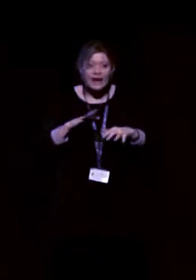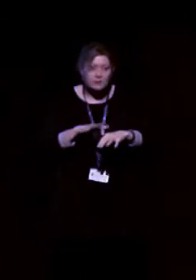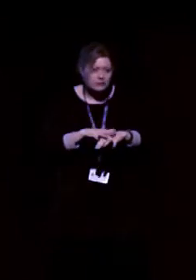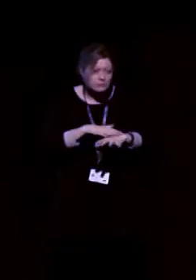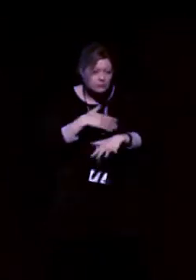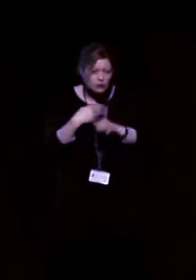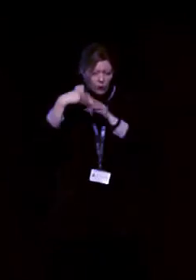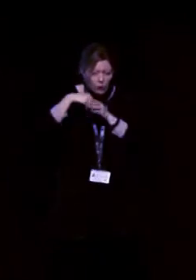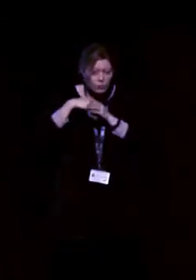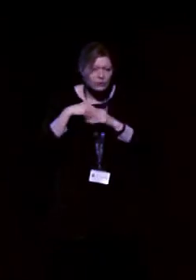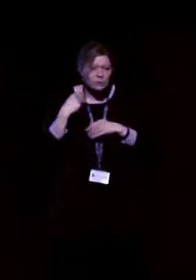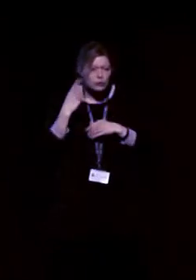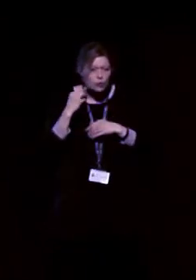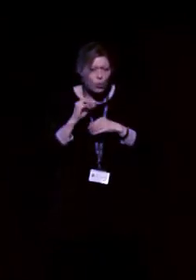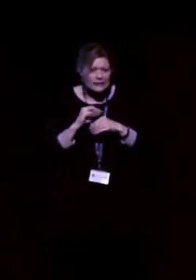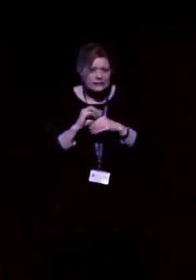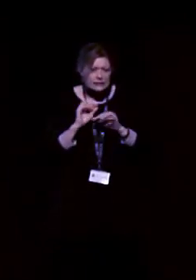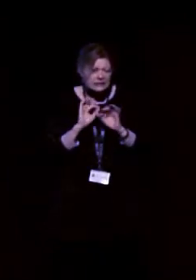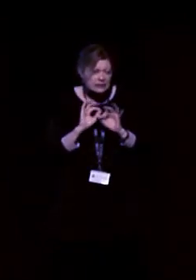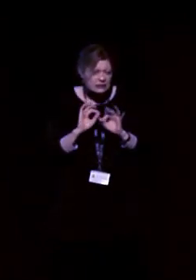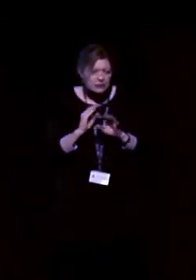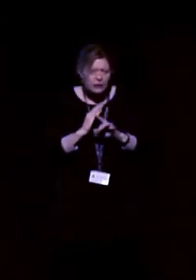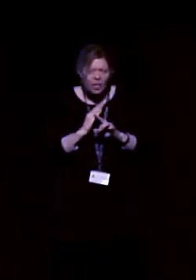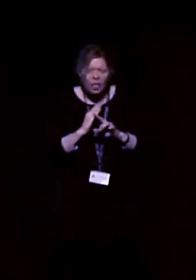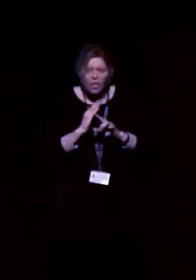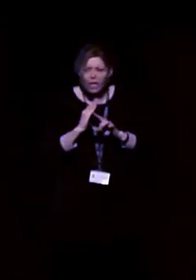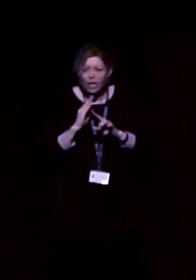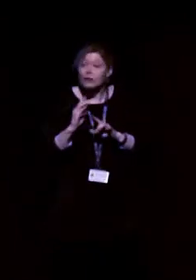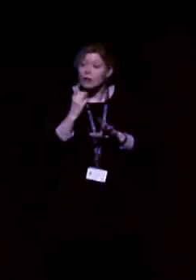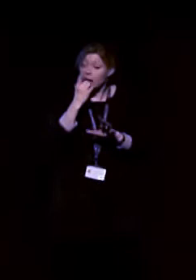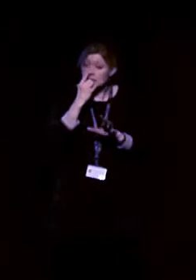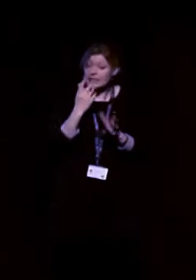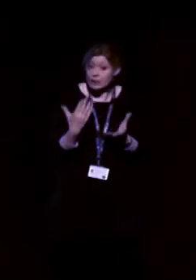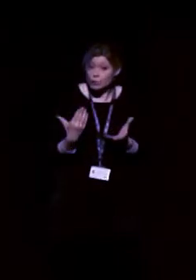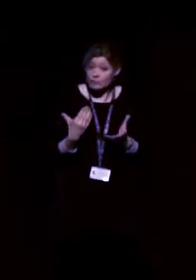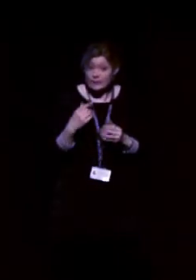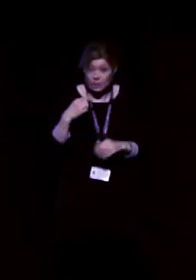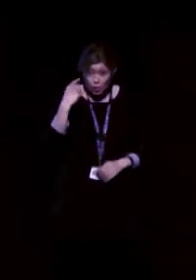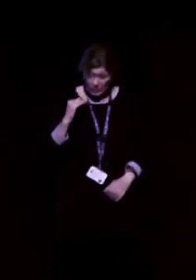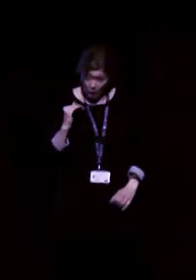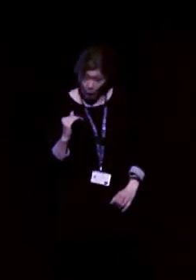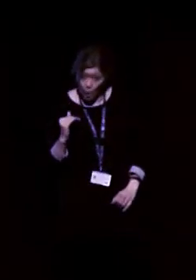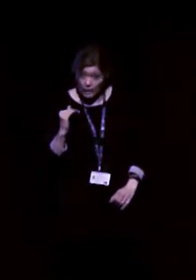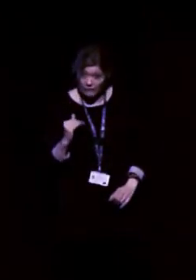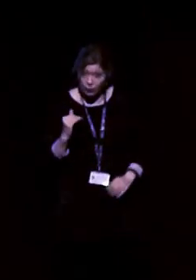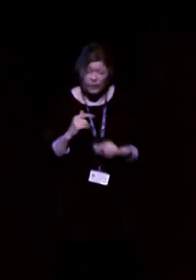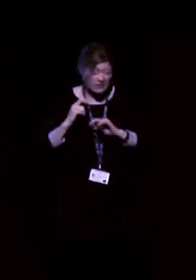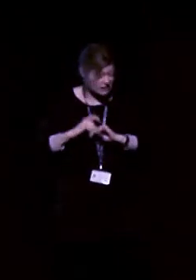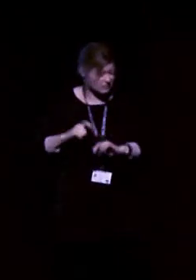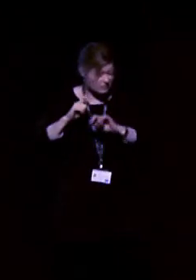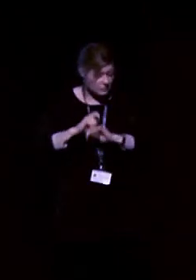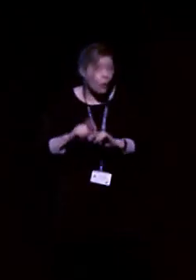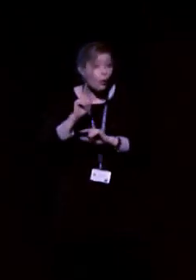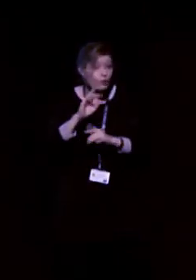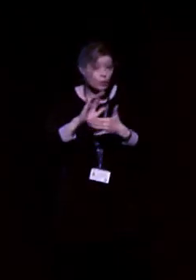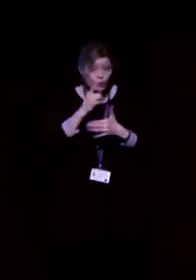gradually developing noise exposure from either chronic work in noise, which can be at a lower level, or by repeated noise